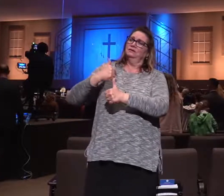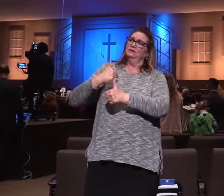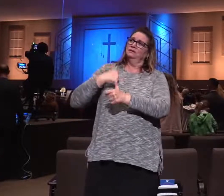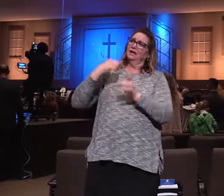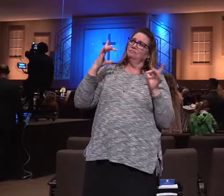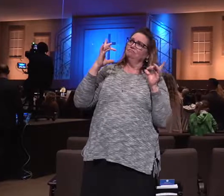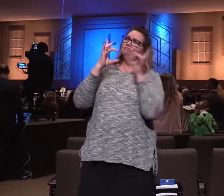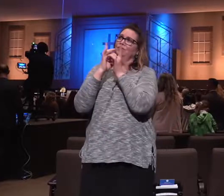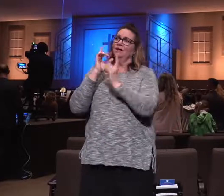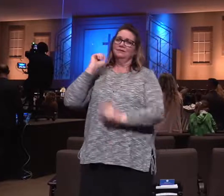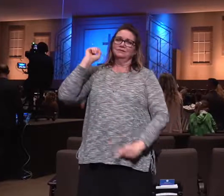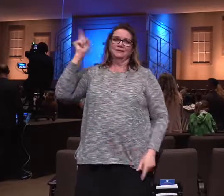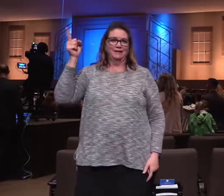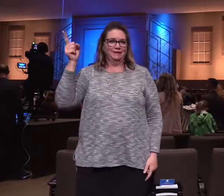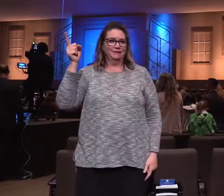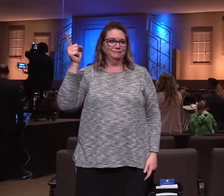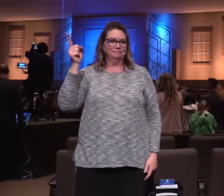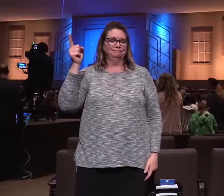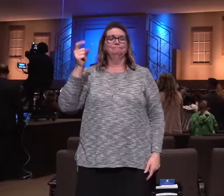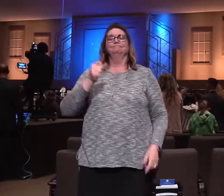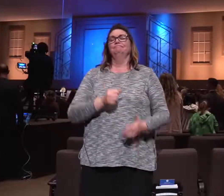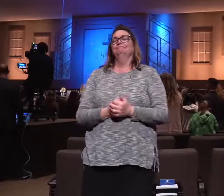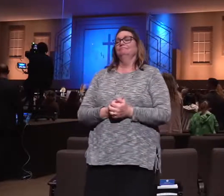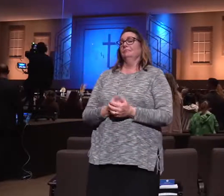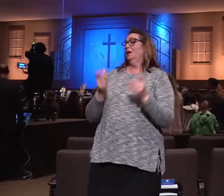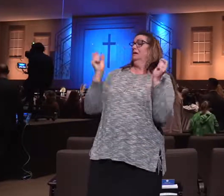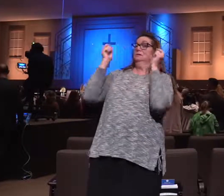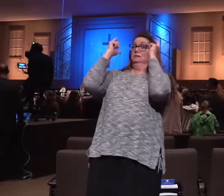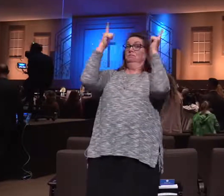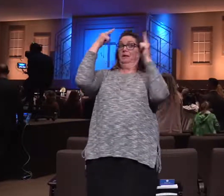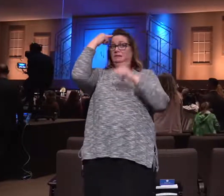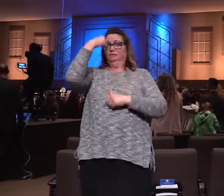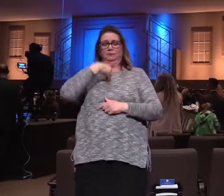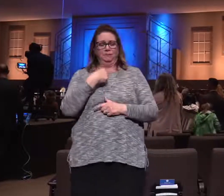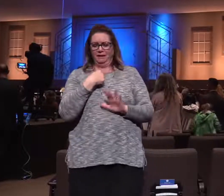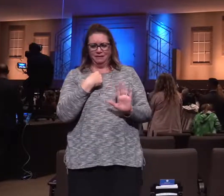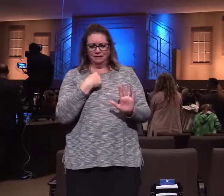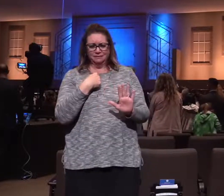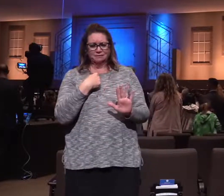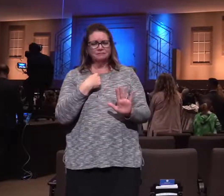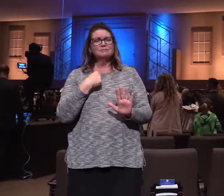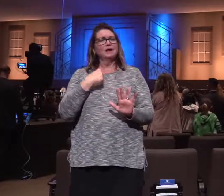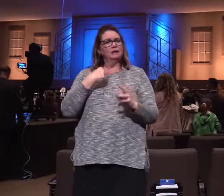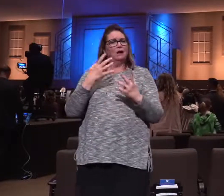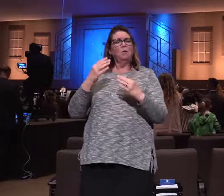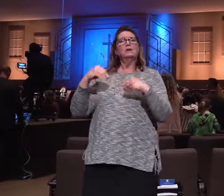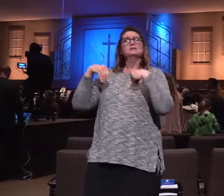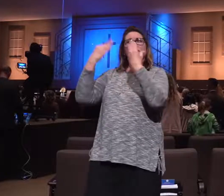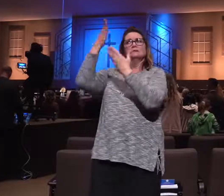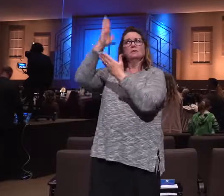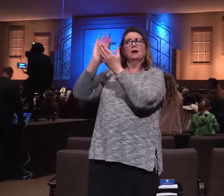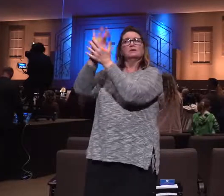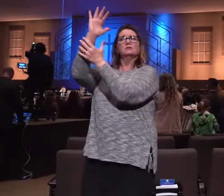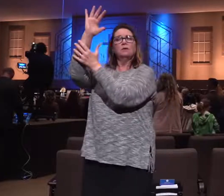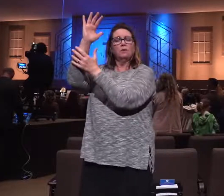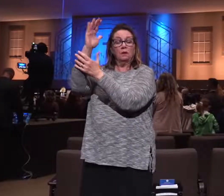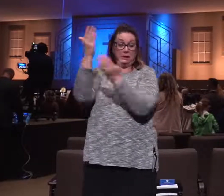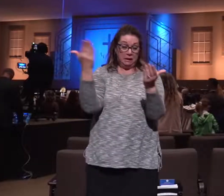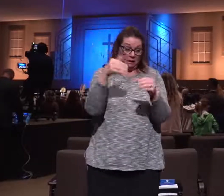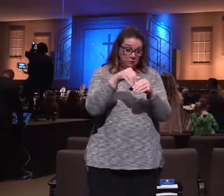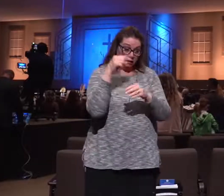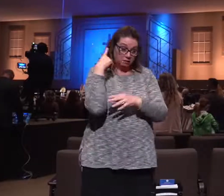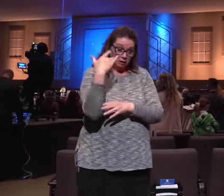see something. And folks, it's amazing to me, and I say this to the glory of God, but even here in